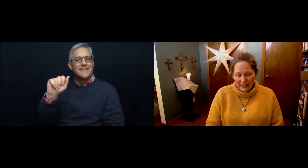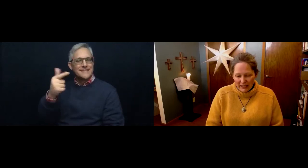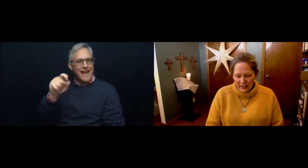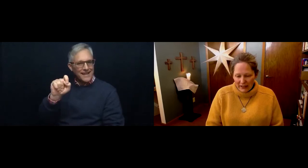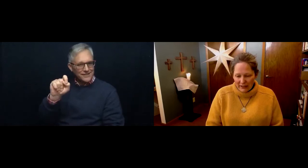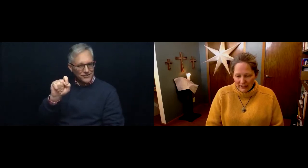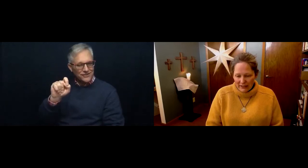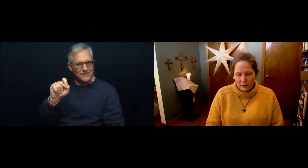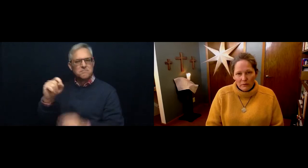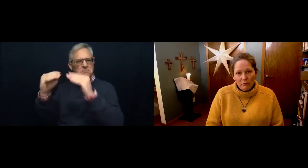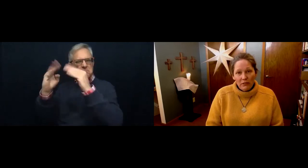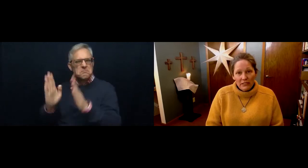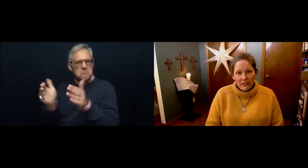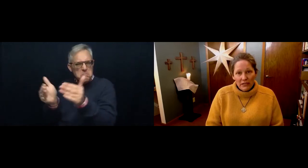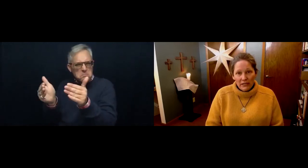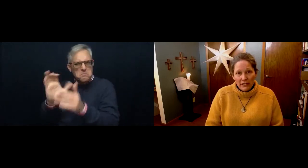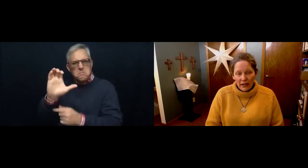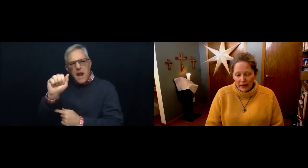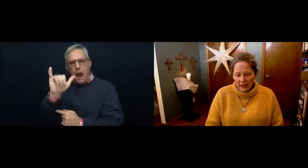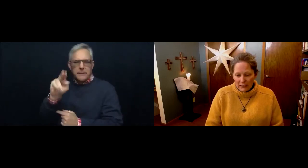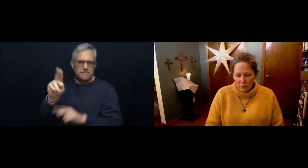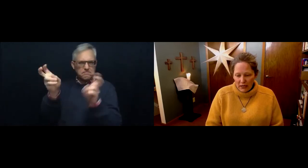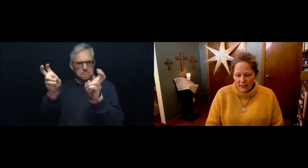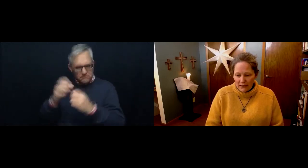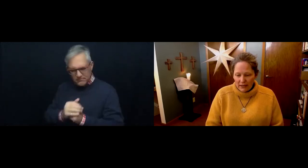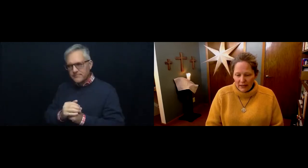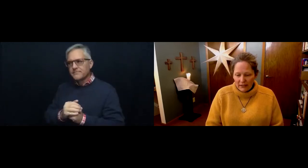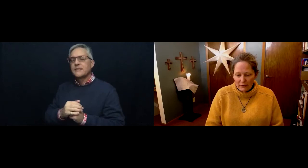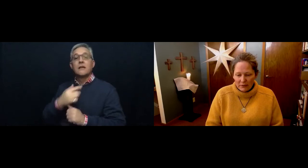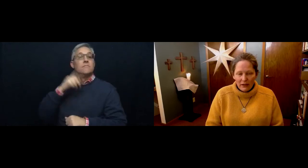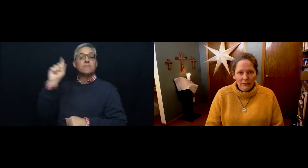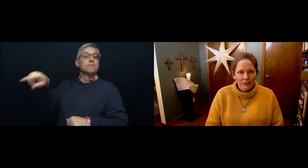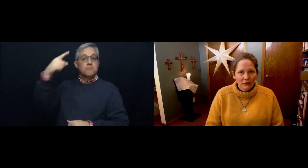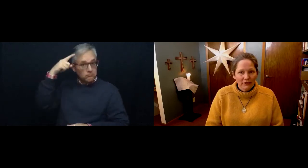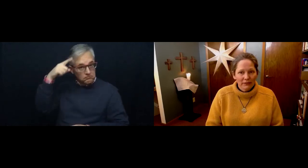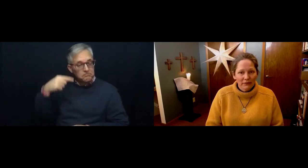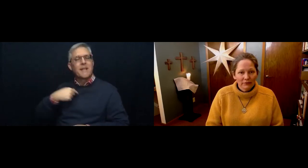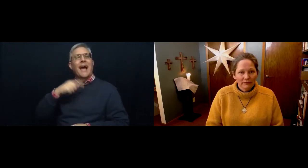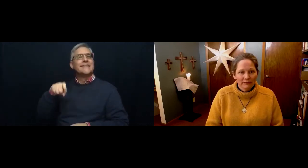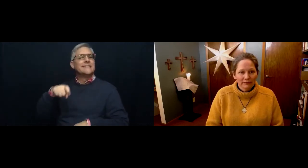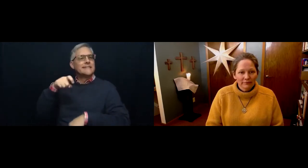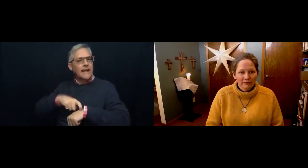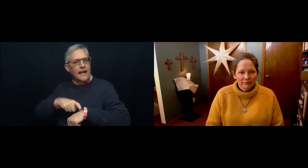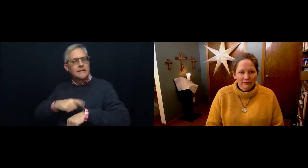I needed some simplicity and space and some solitude.